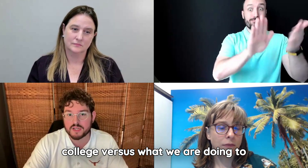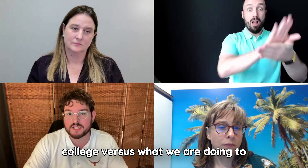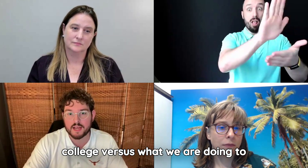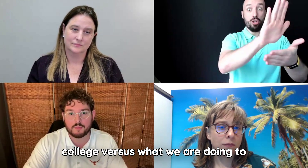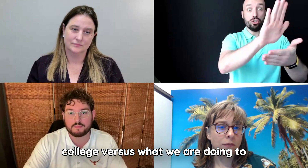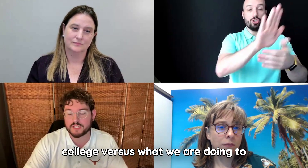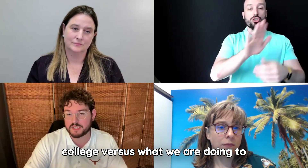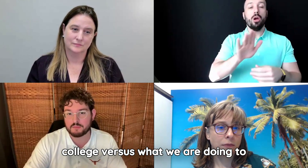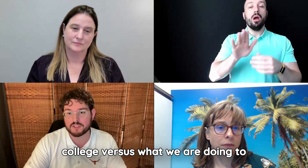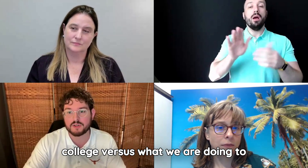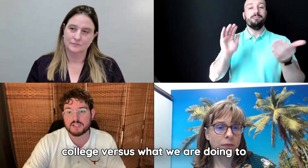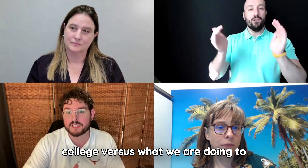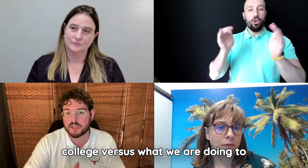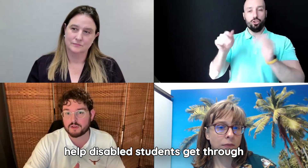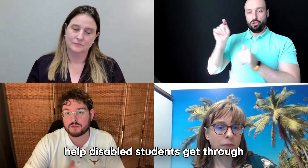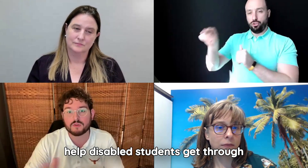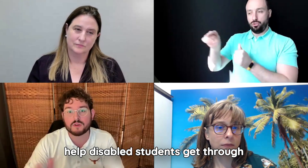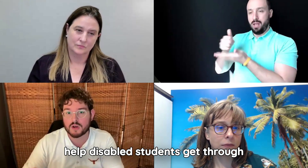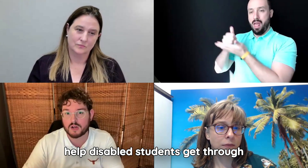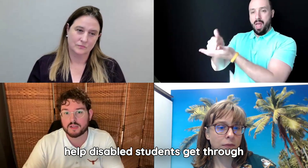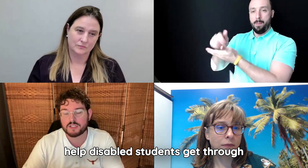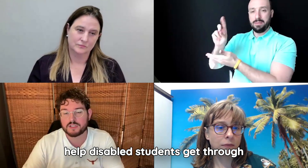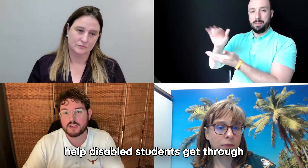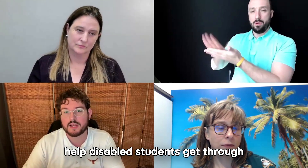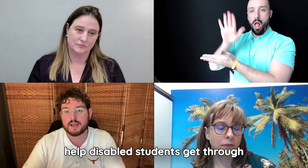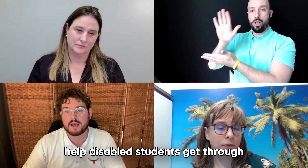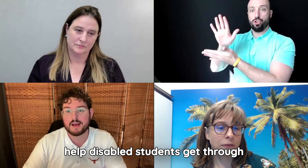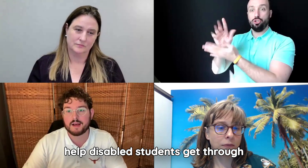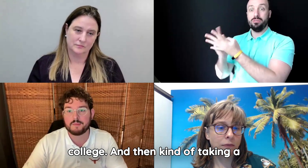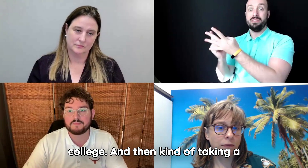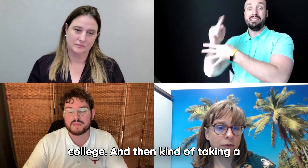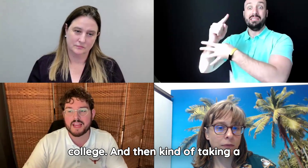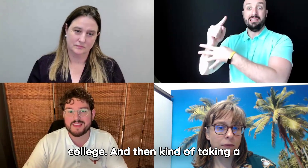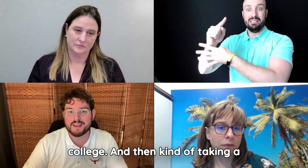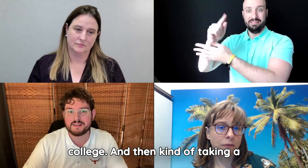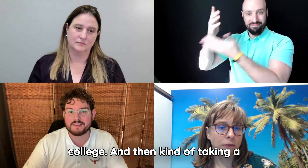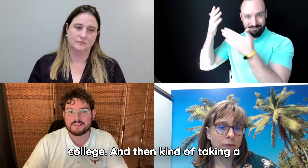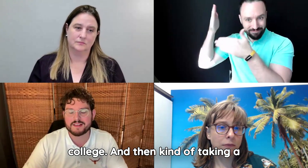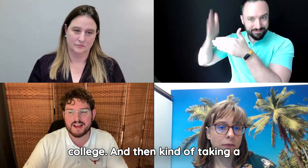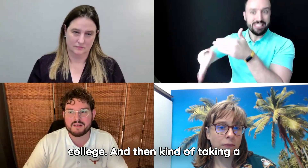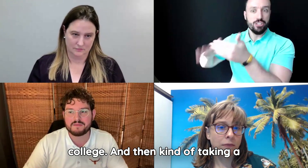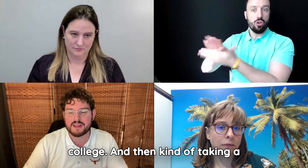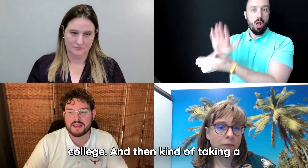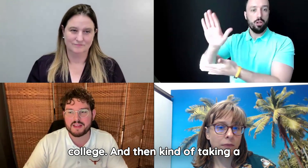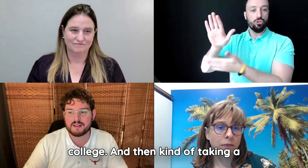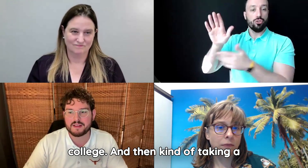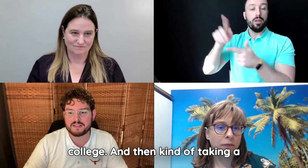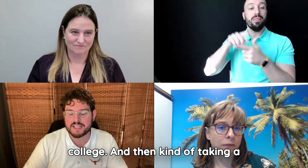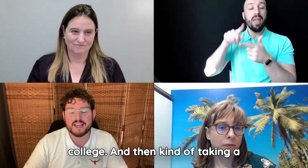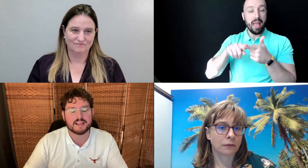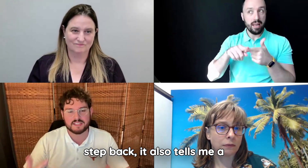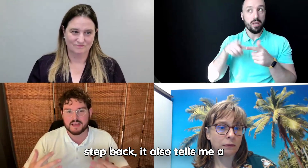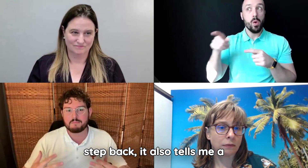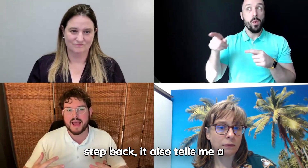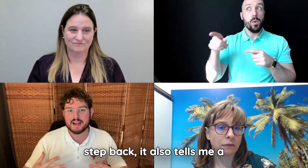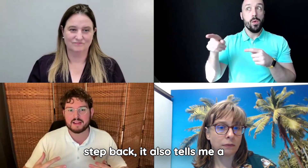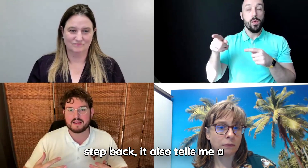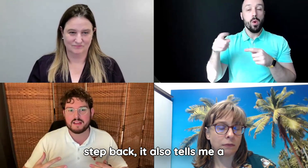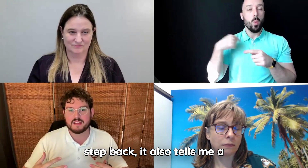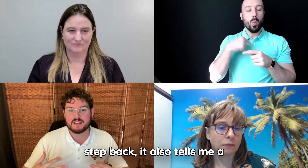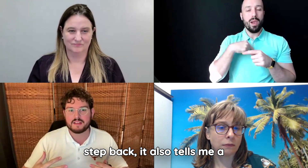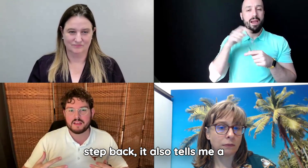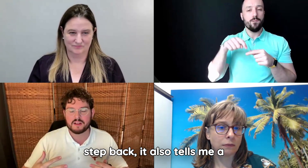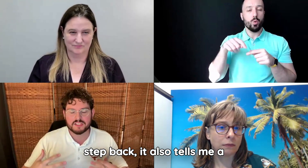we are doing to help disabled students get through college. And then kind of taking a step